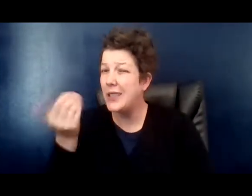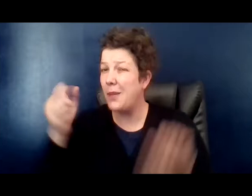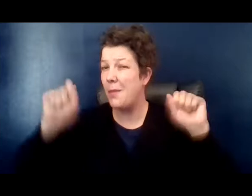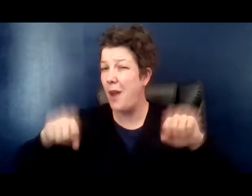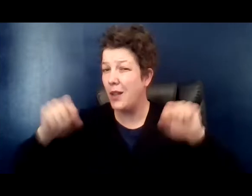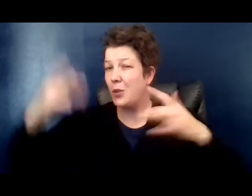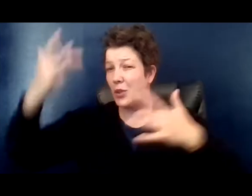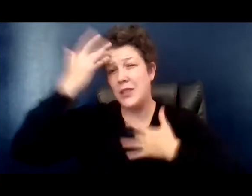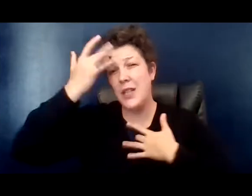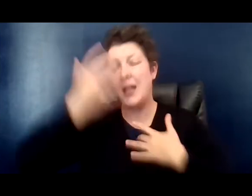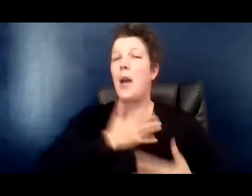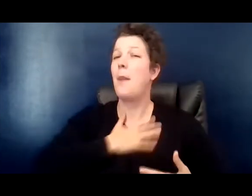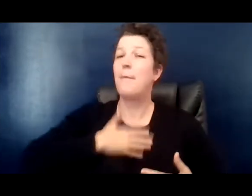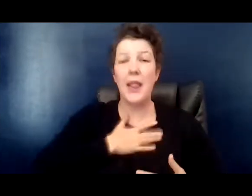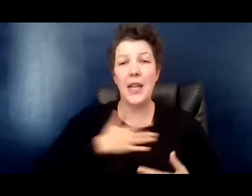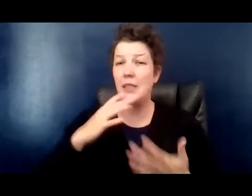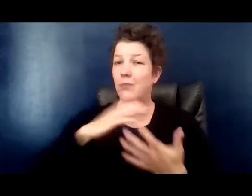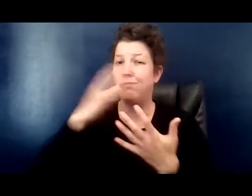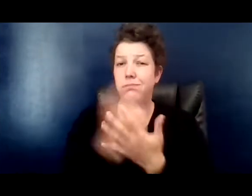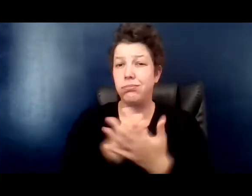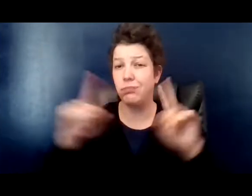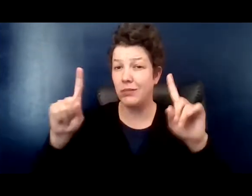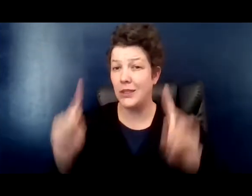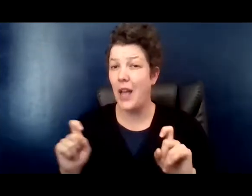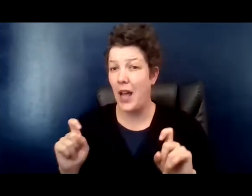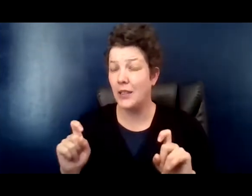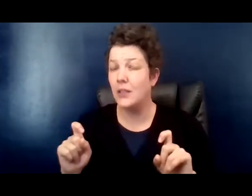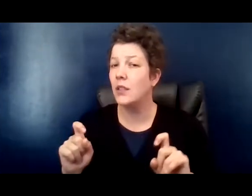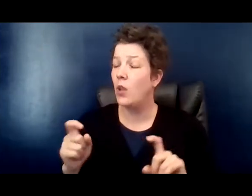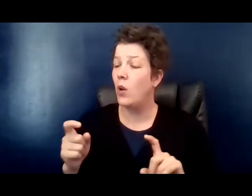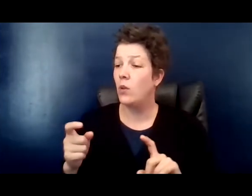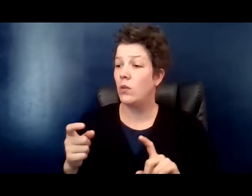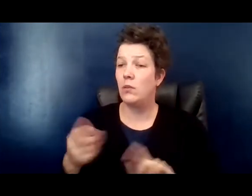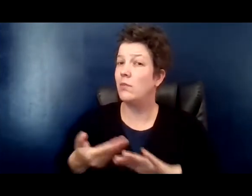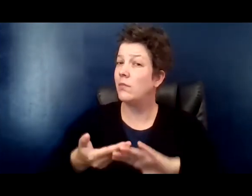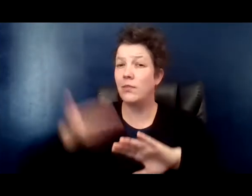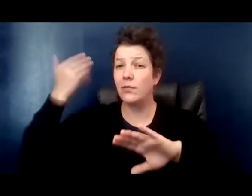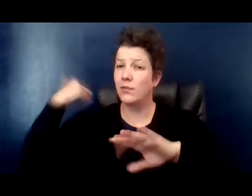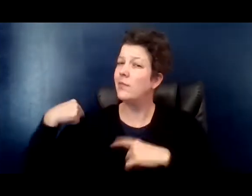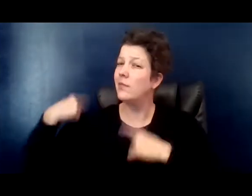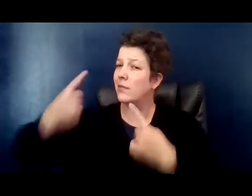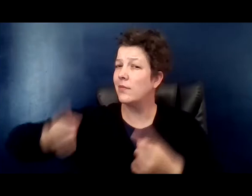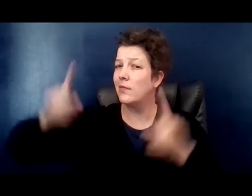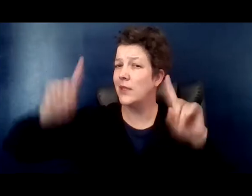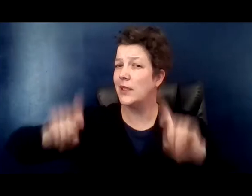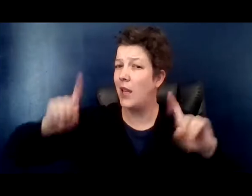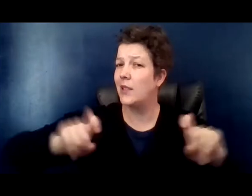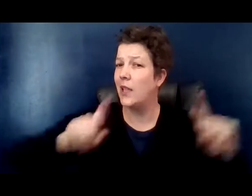good response to that. So we know anybody that had symptoms we're testing. And that doesn't mean people that